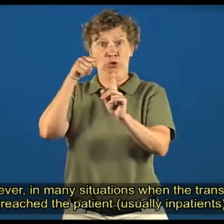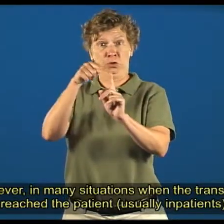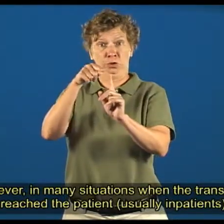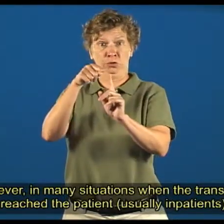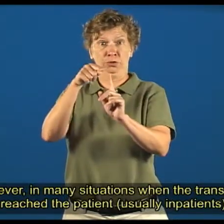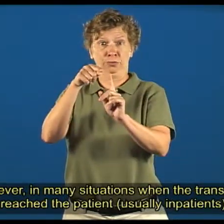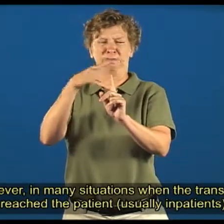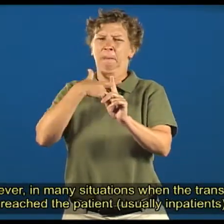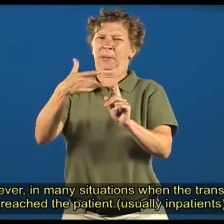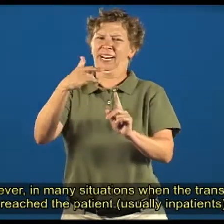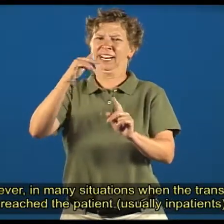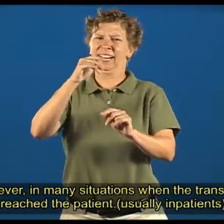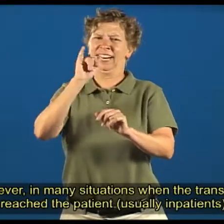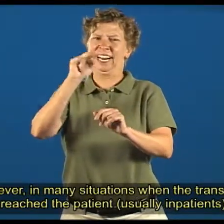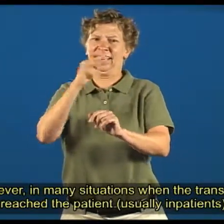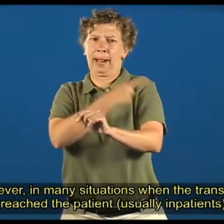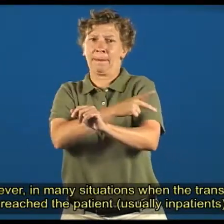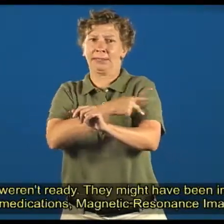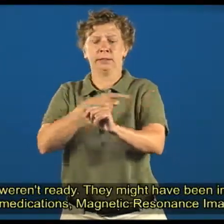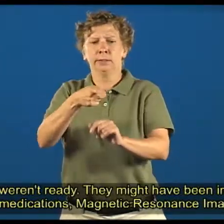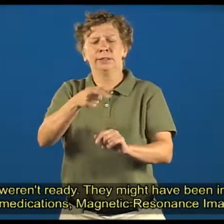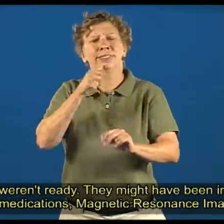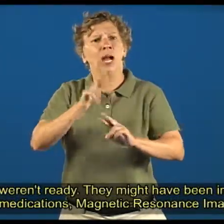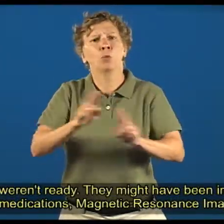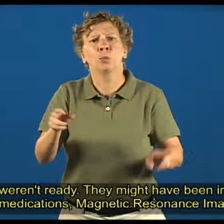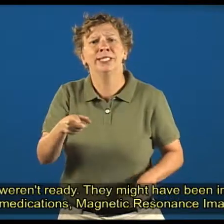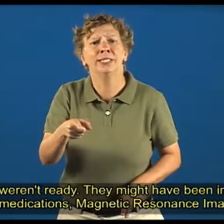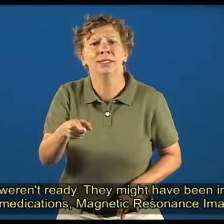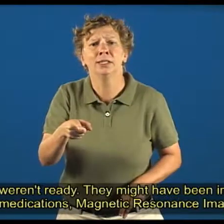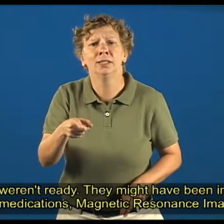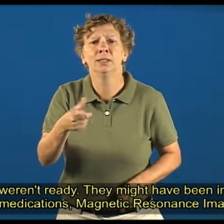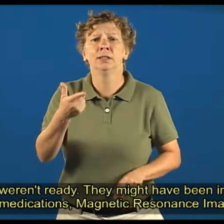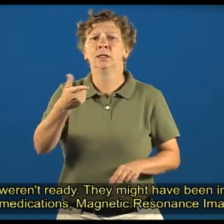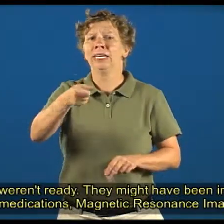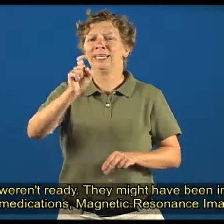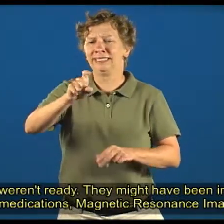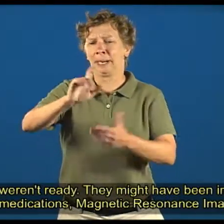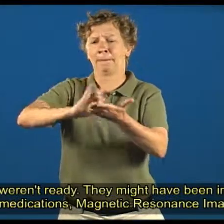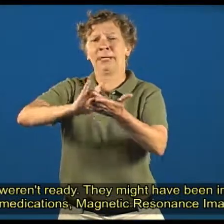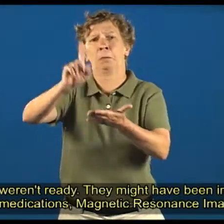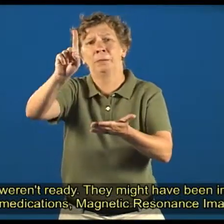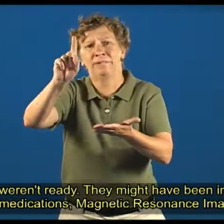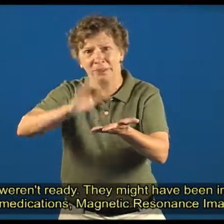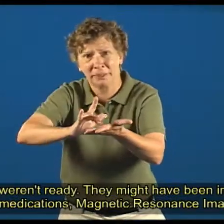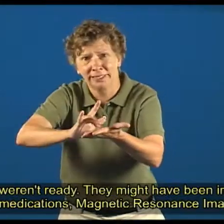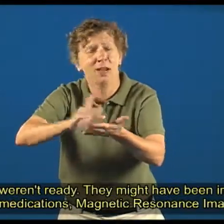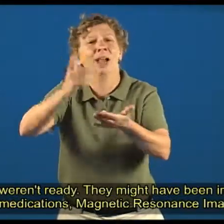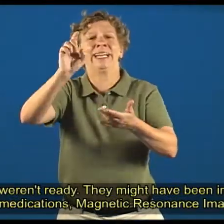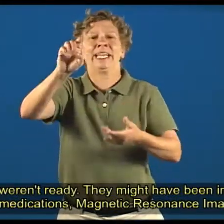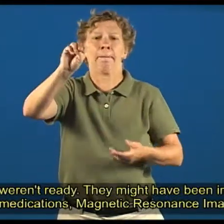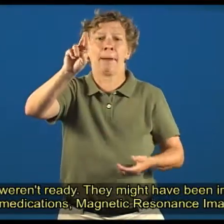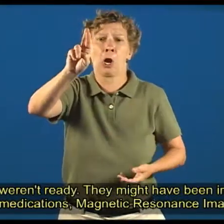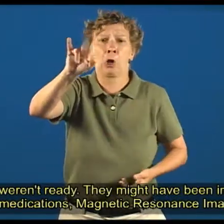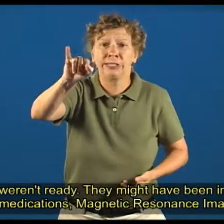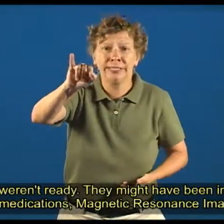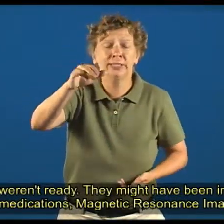the patient, usually inpatients, they weren't ready. They might have been in need of medication or a magnetic